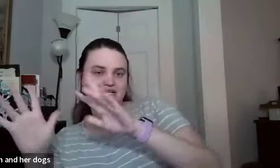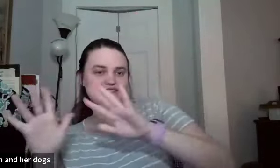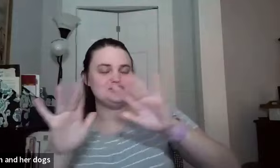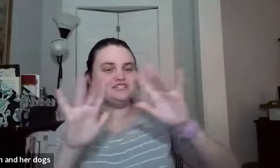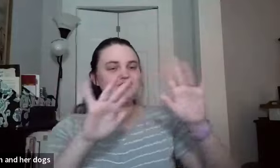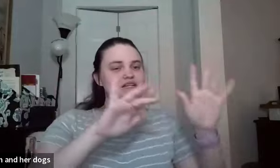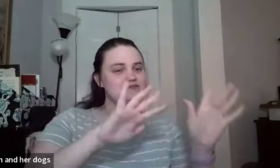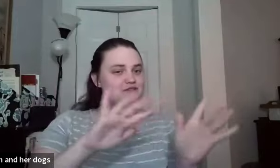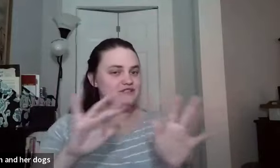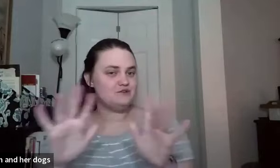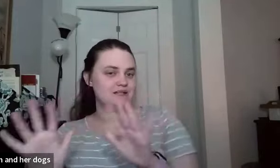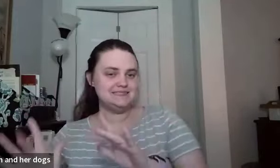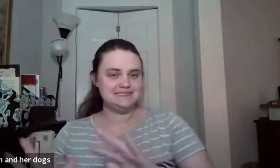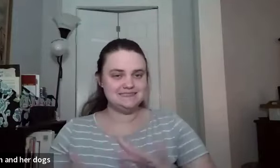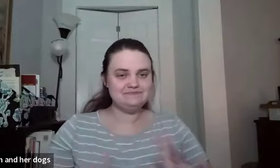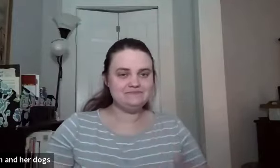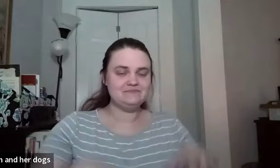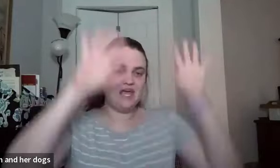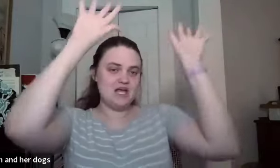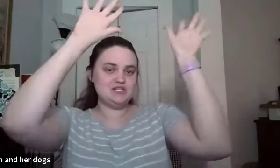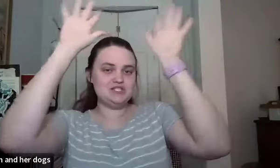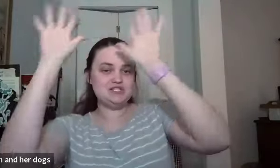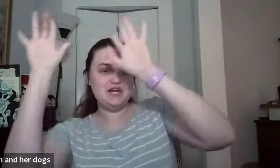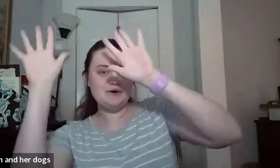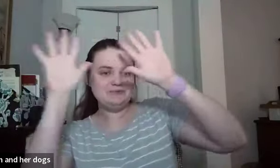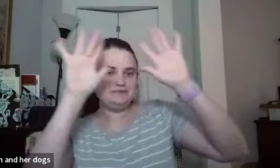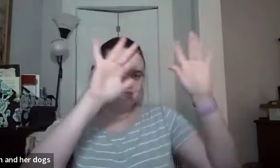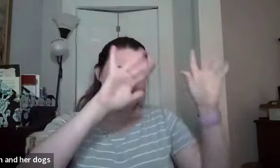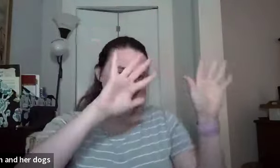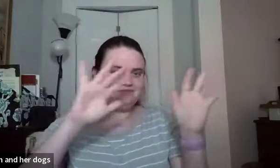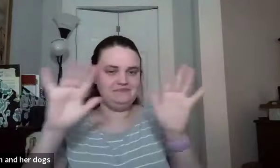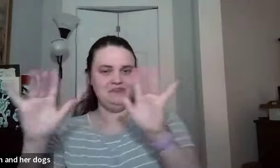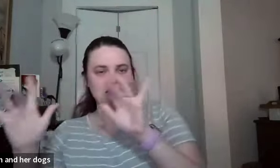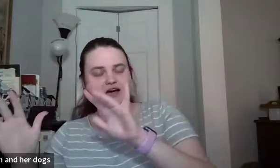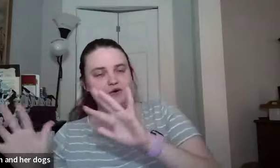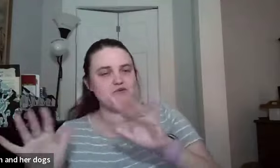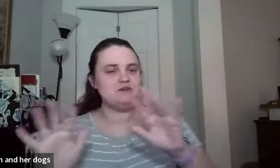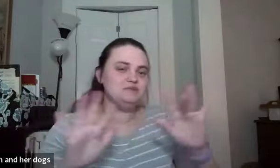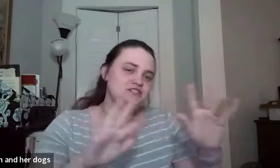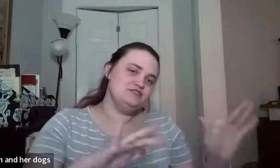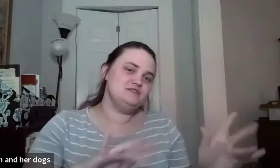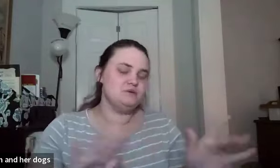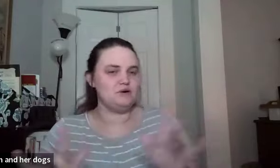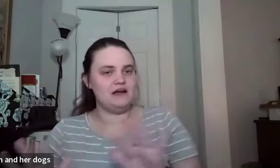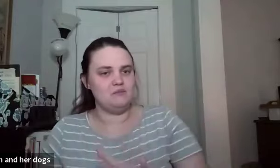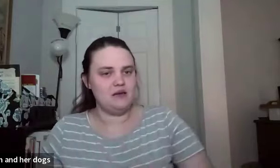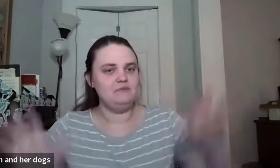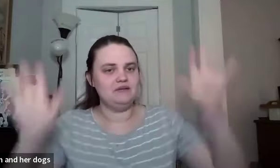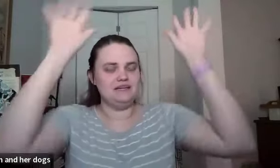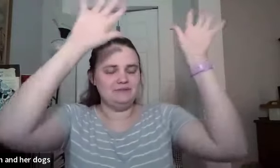they're just such graceful little snowflakes. Snow. I wish we were able to use this one more in Alabama, but